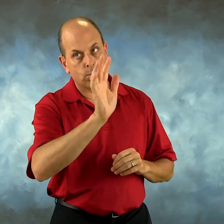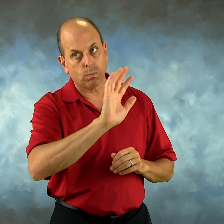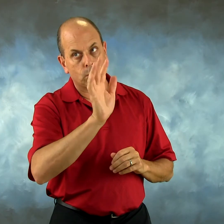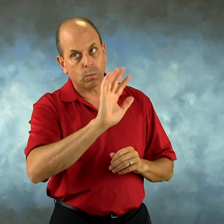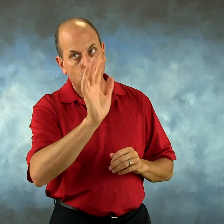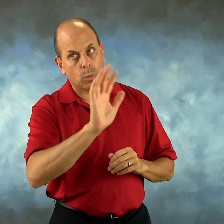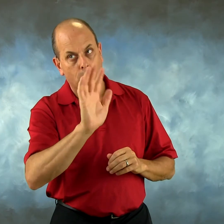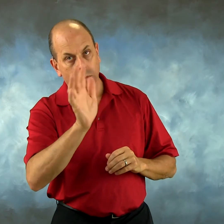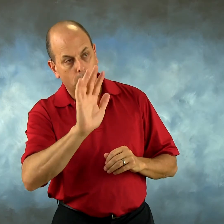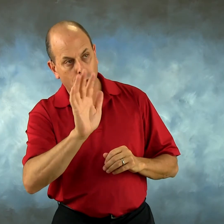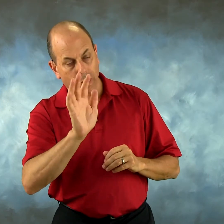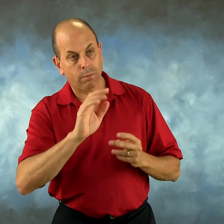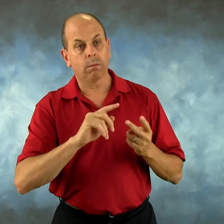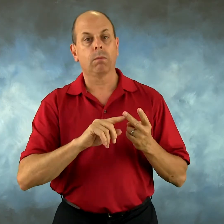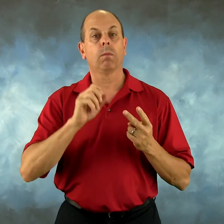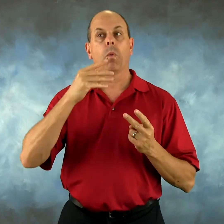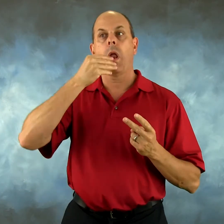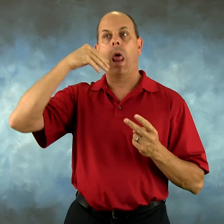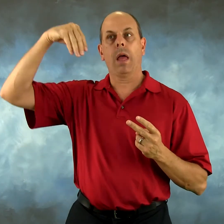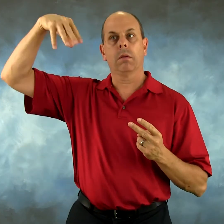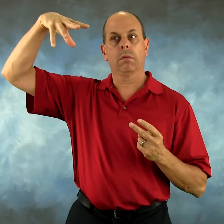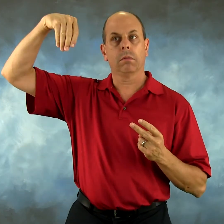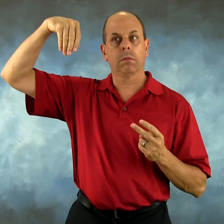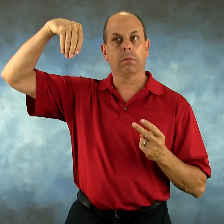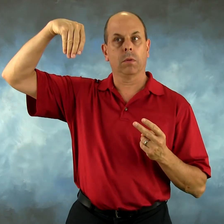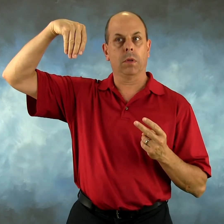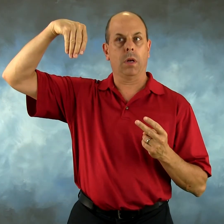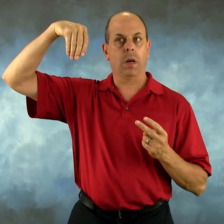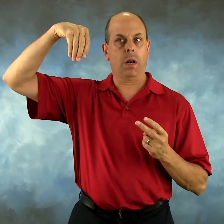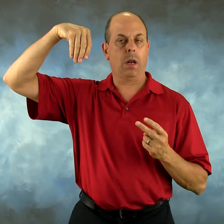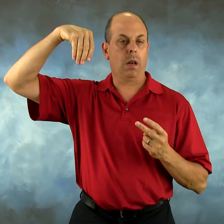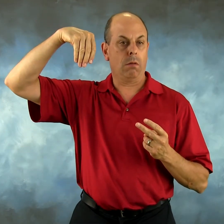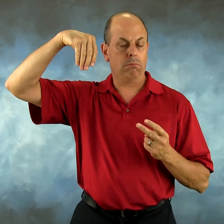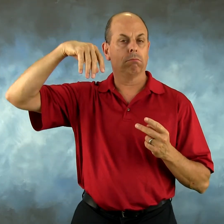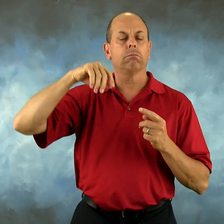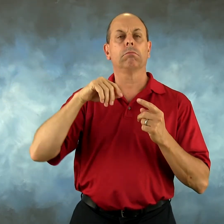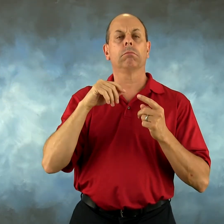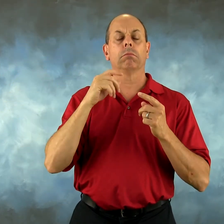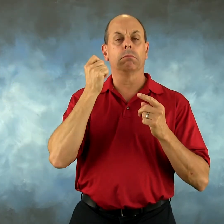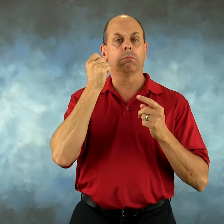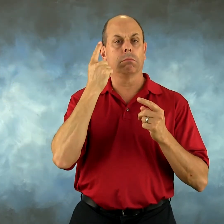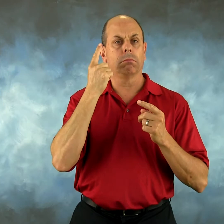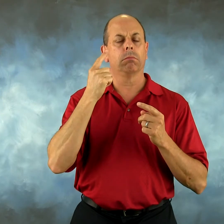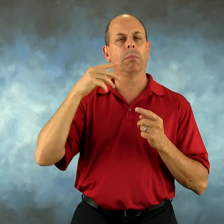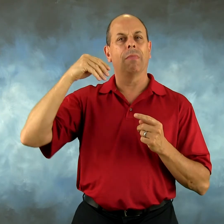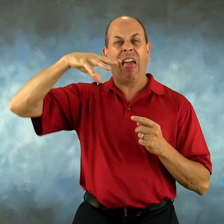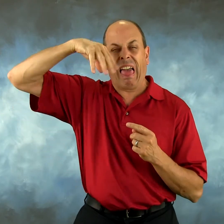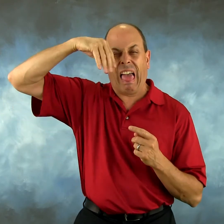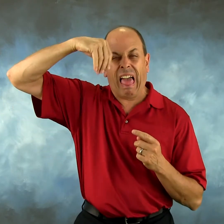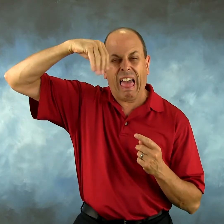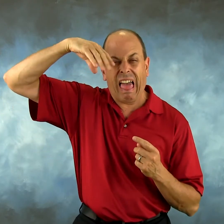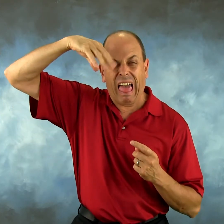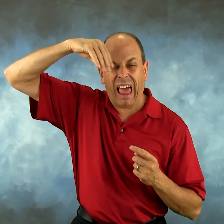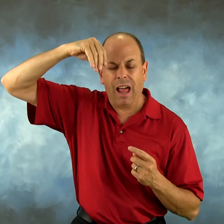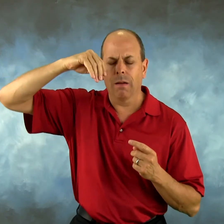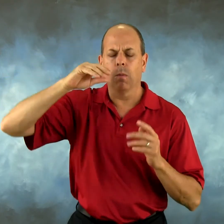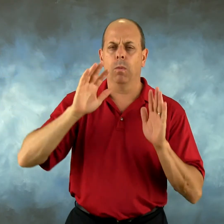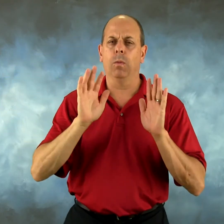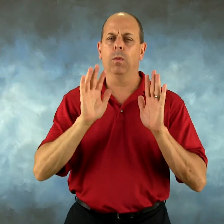eye contact with you. Another way would be to wave. Also, you could flash the lights. Now, when you flash a